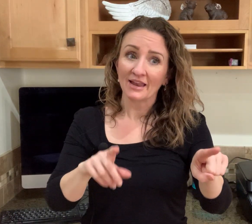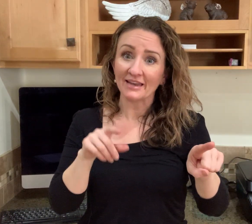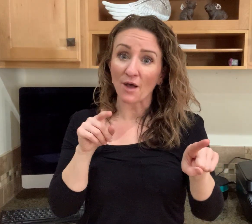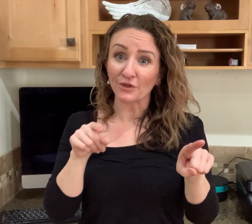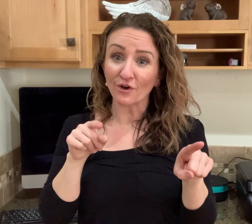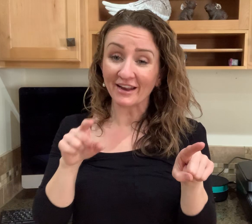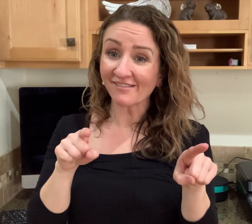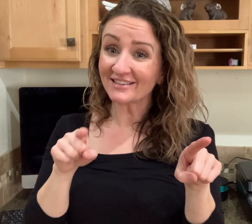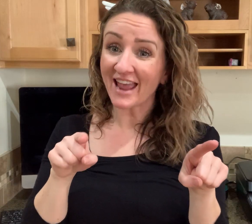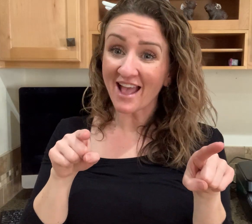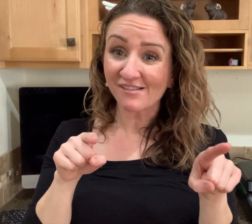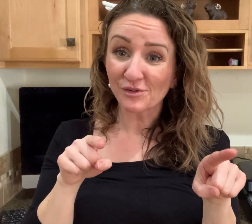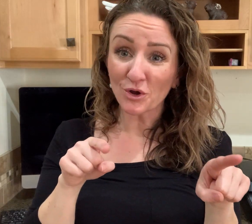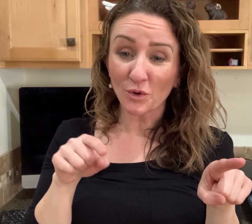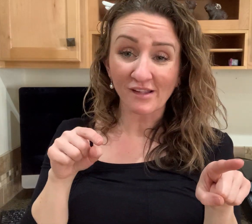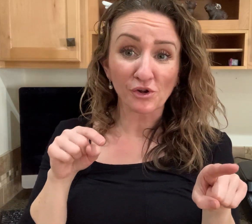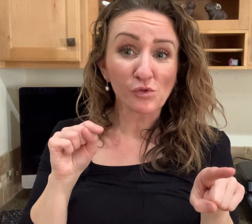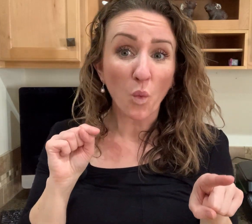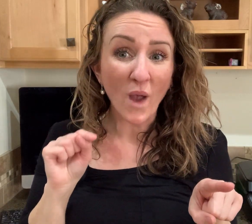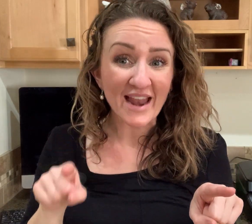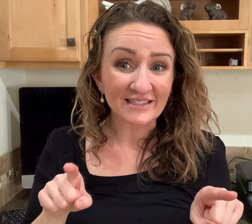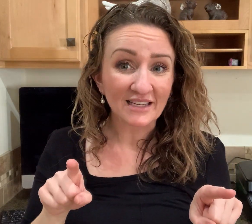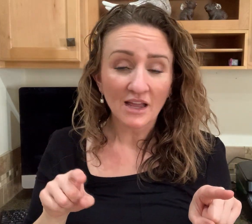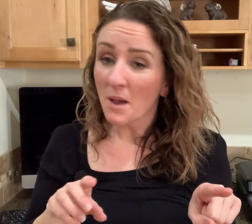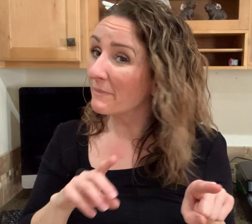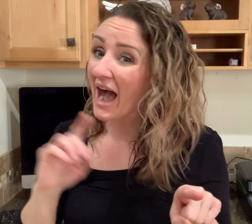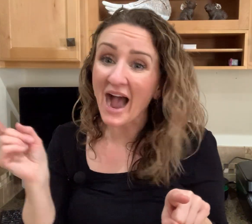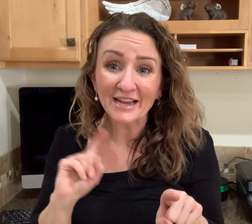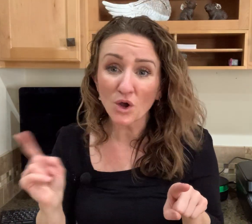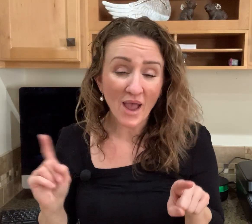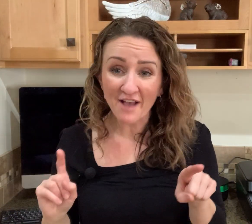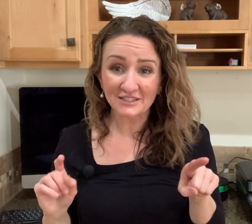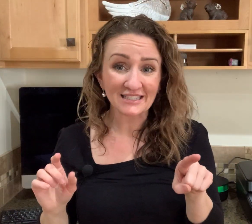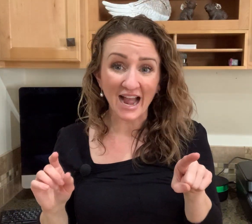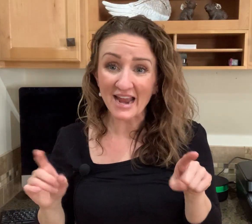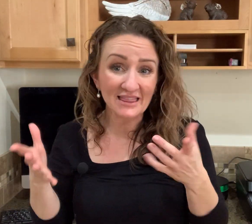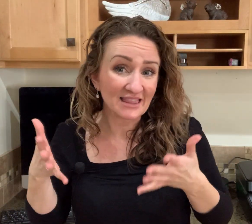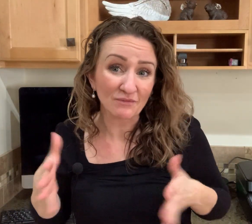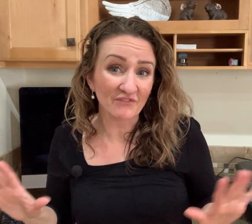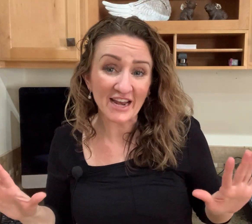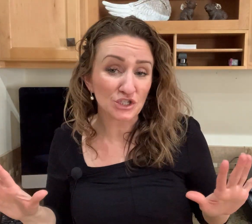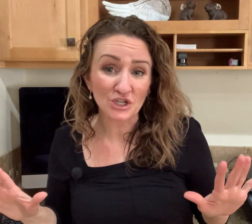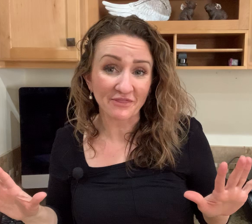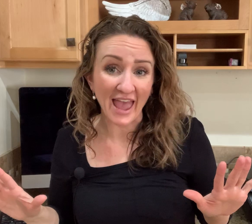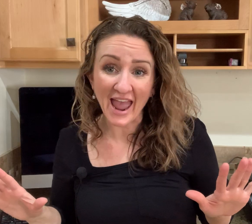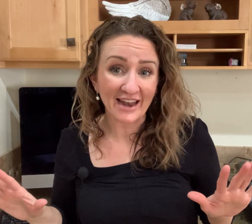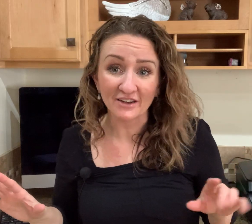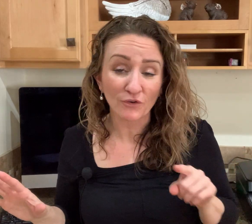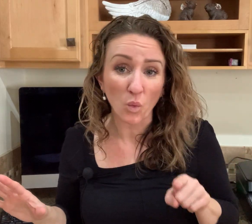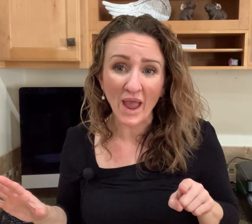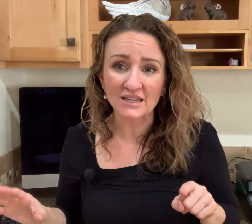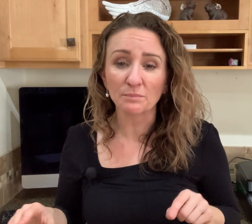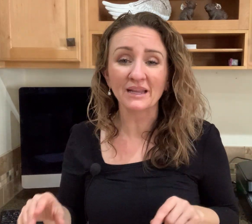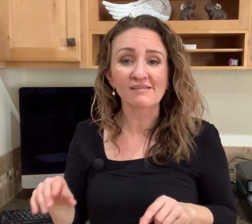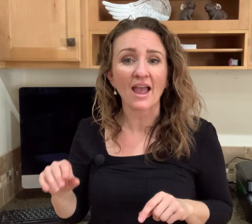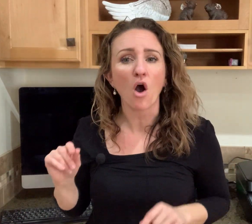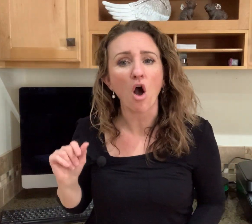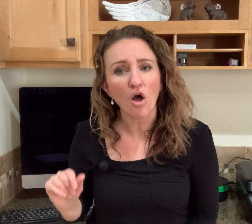now there is a tense too, because there's went. But I don't have to sign the finished at the end for went because I